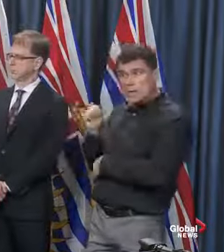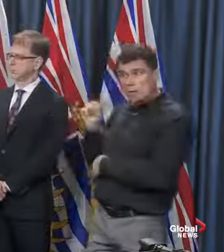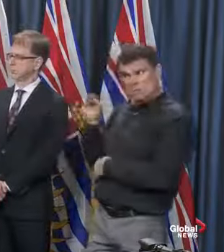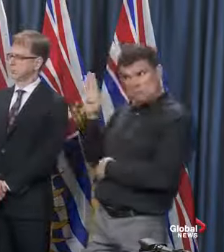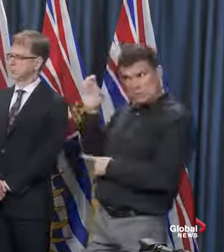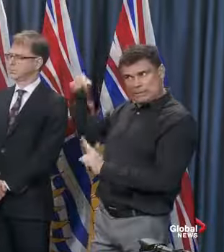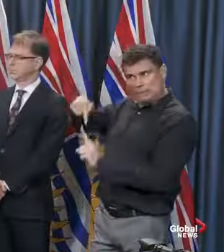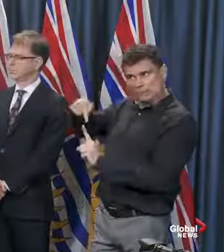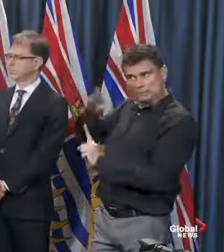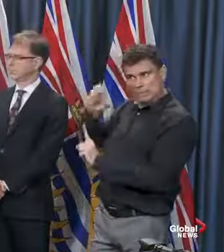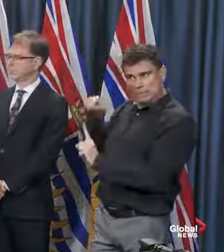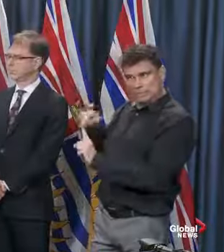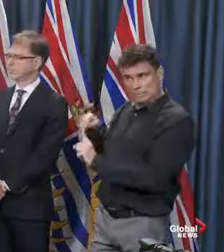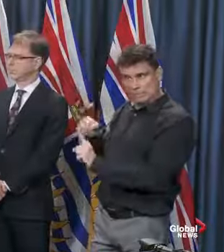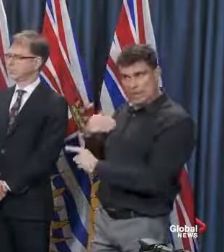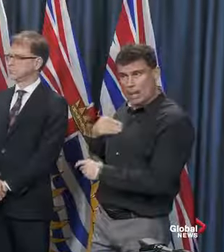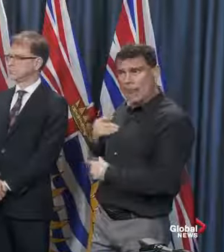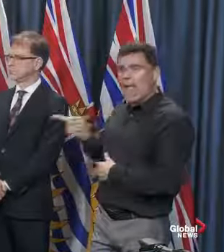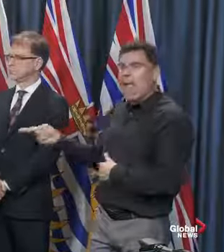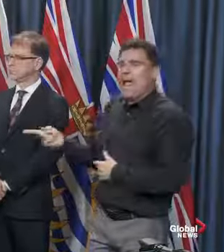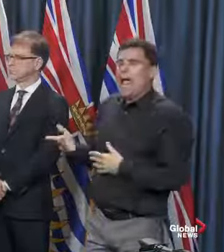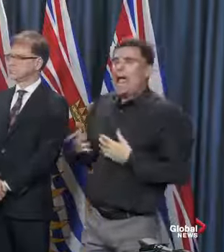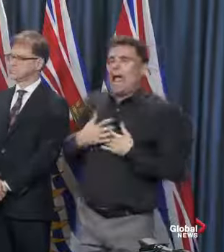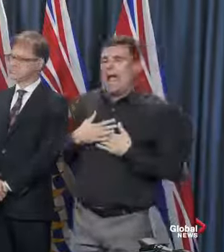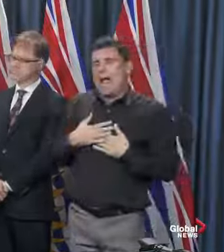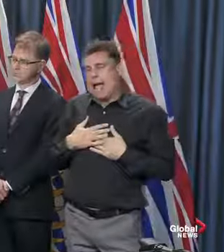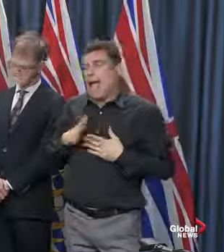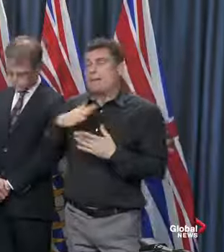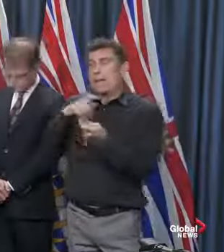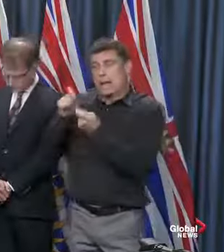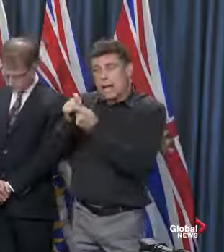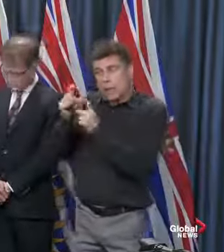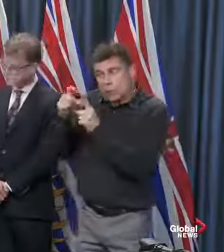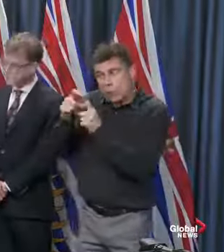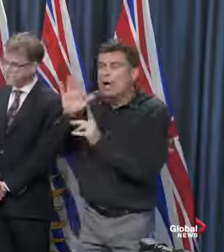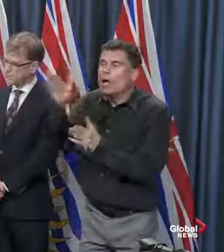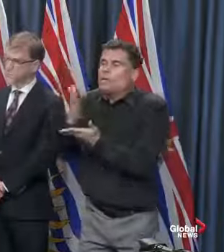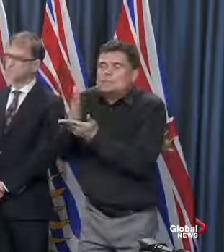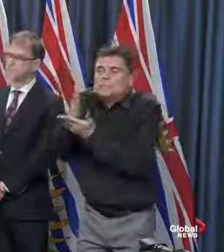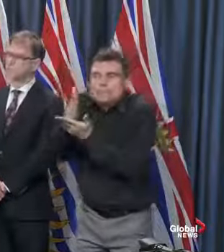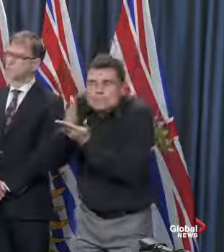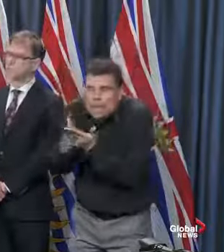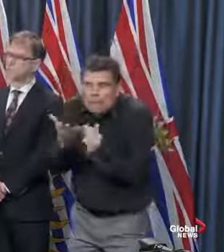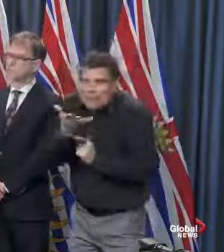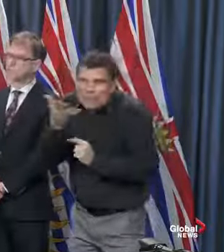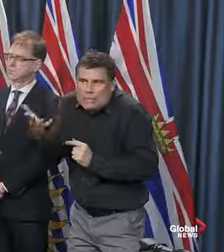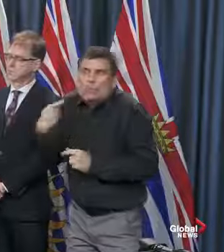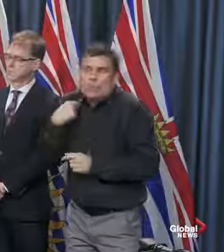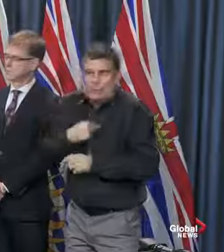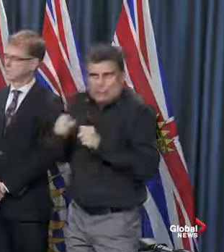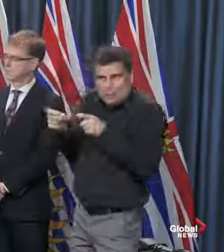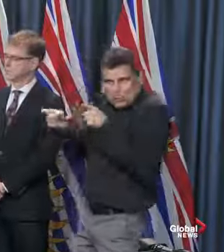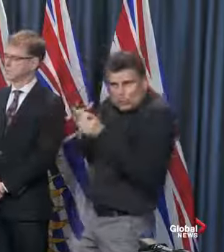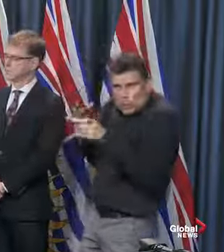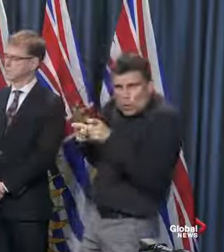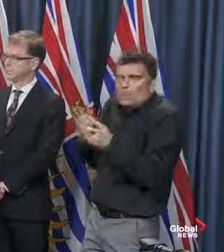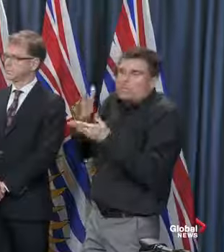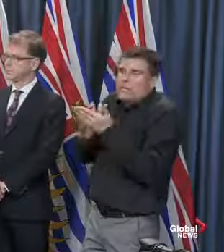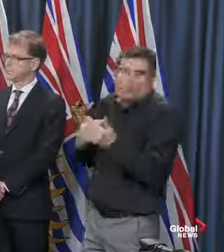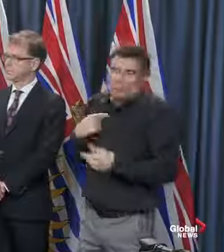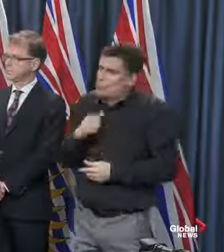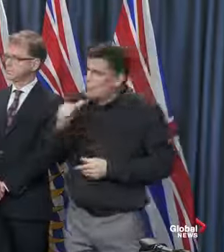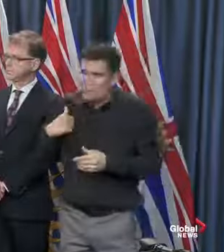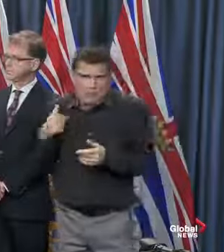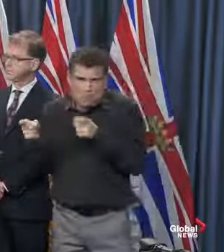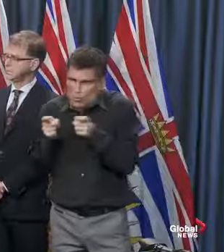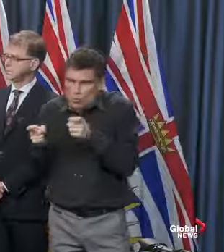said some things are beyond our control, not everything. And you know, that's clear with this virus. There are many